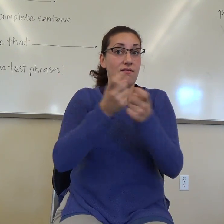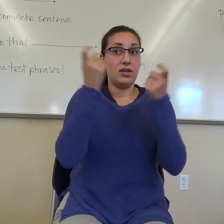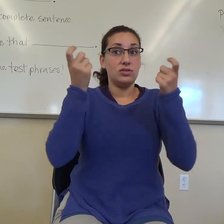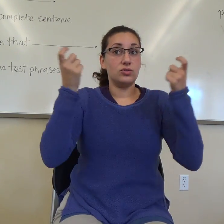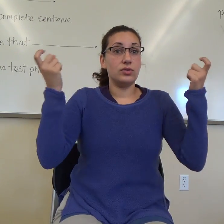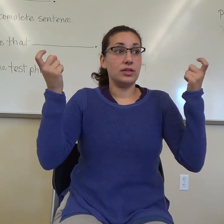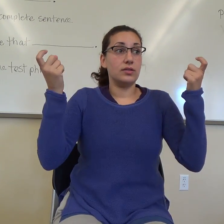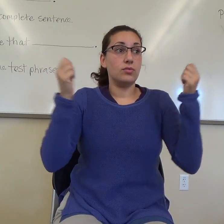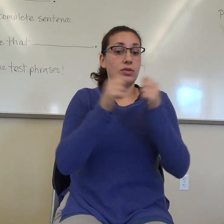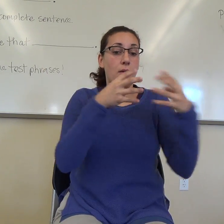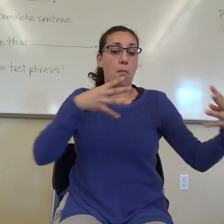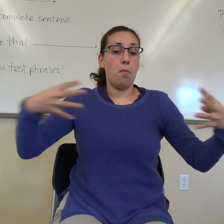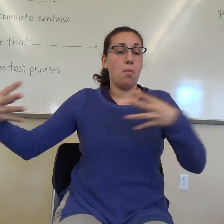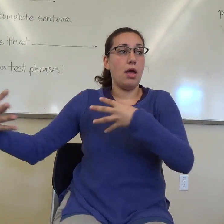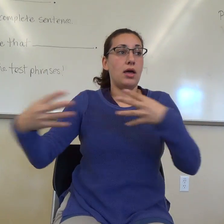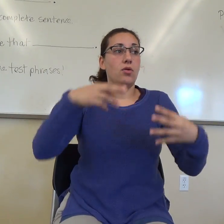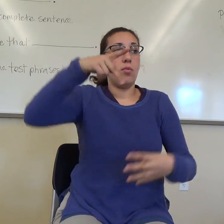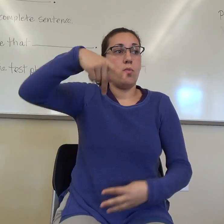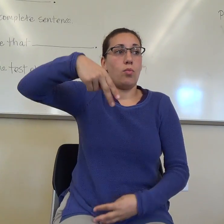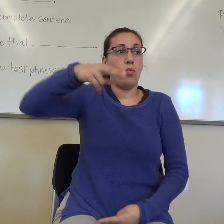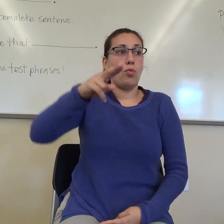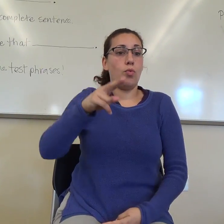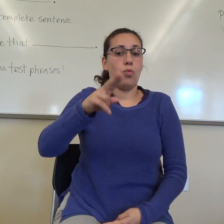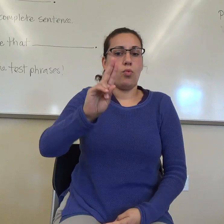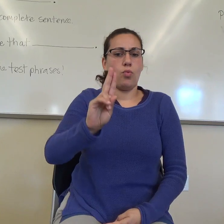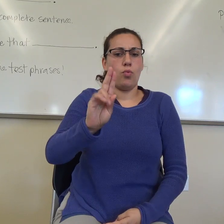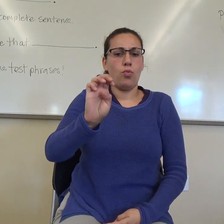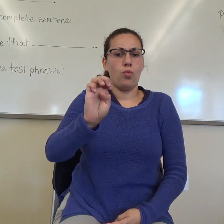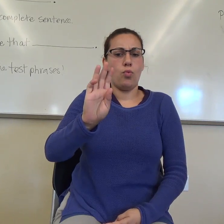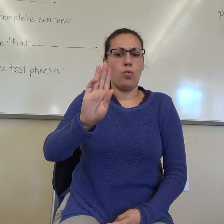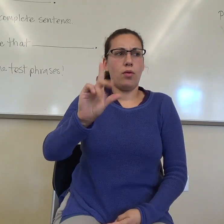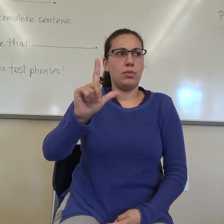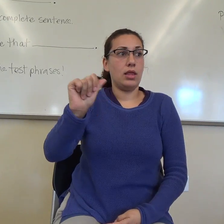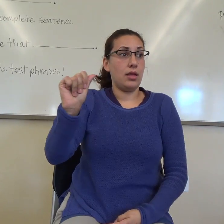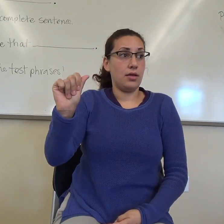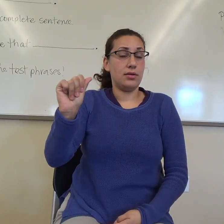Battle of Puebla. Is that a reference to the 5th of May?